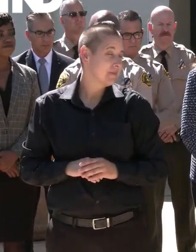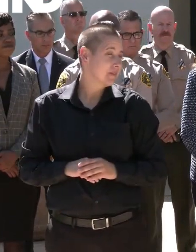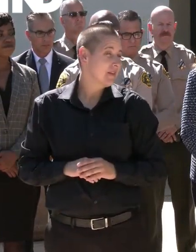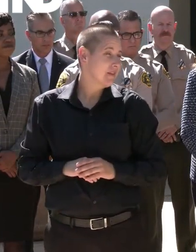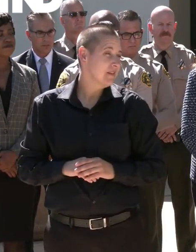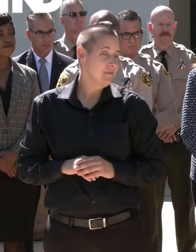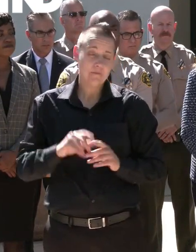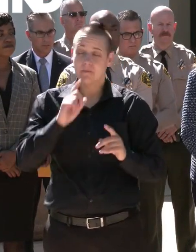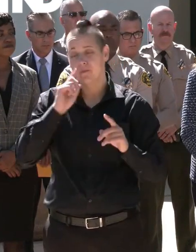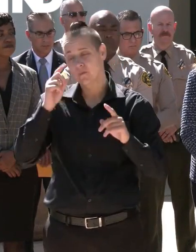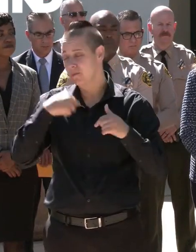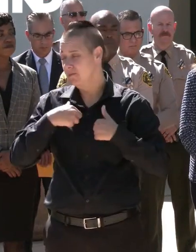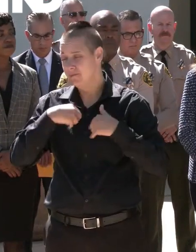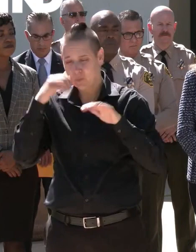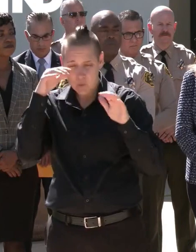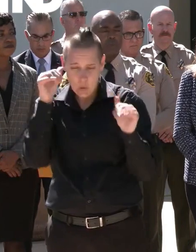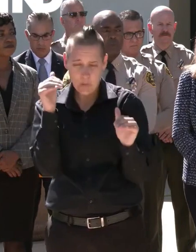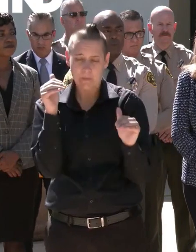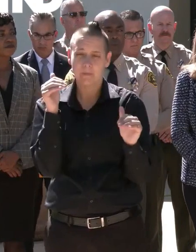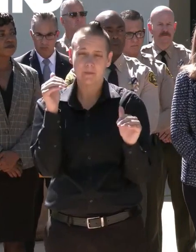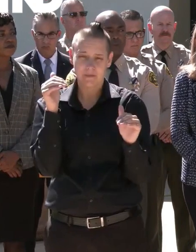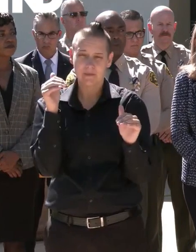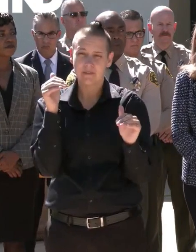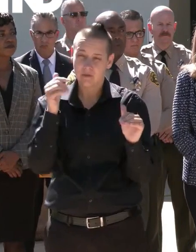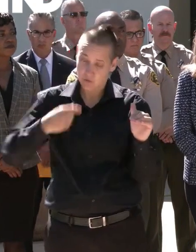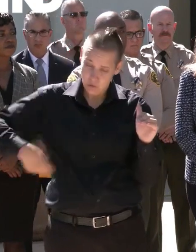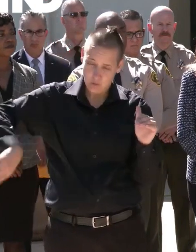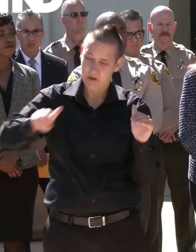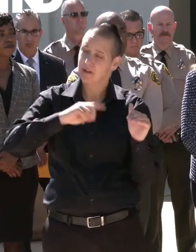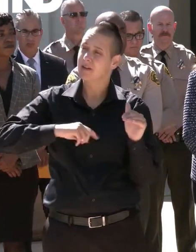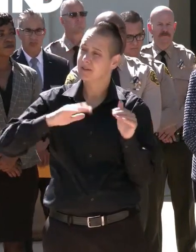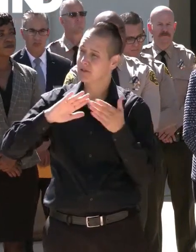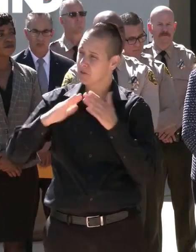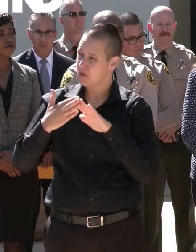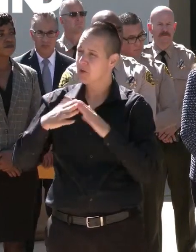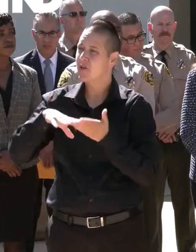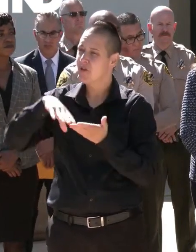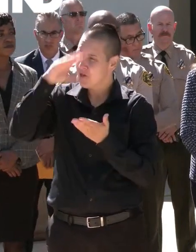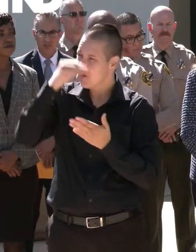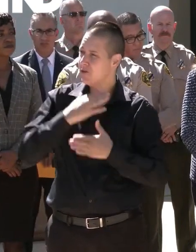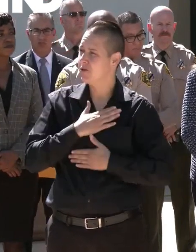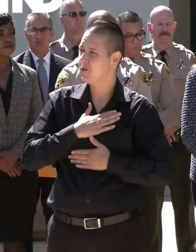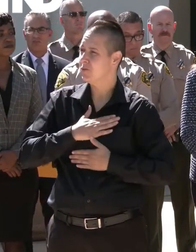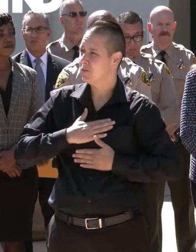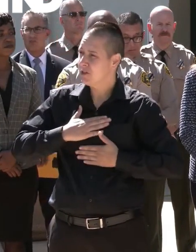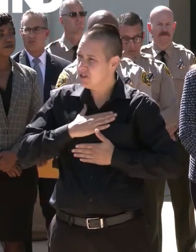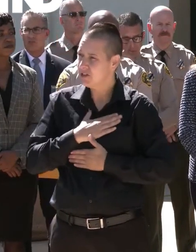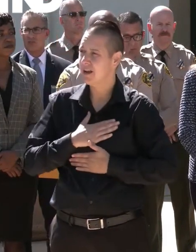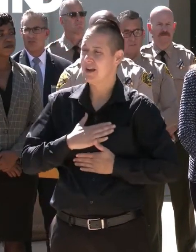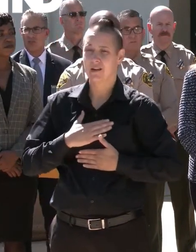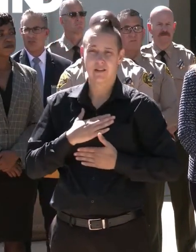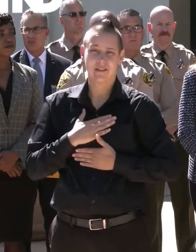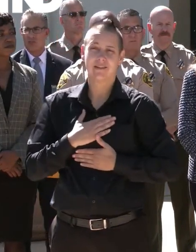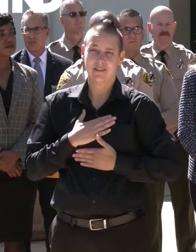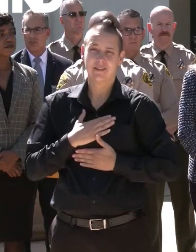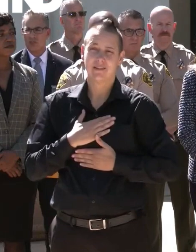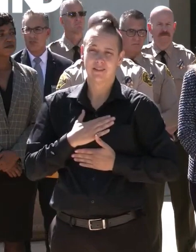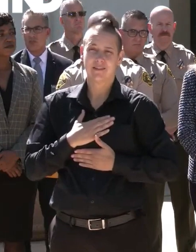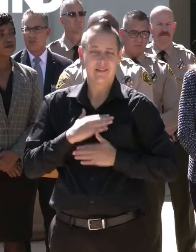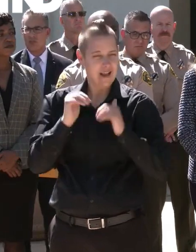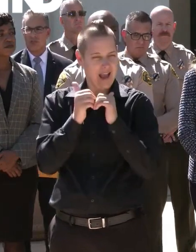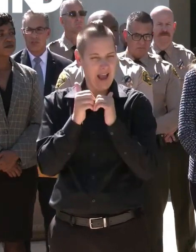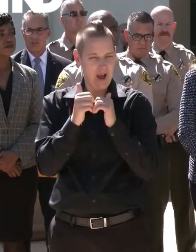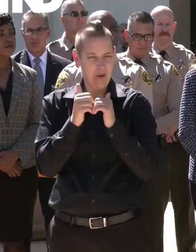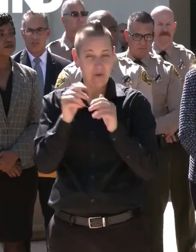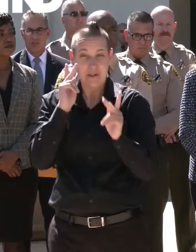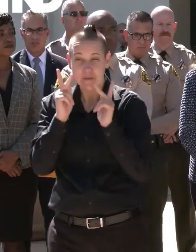And I'm really hoping that we as a community learn to appreciate how we get people